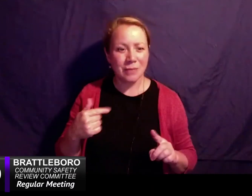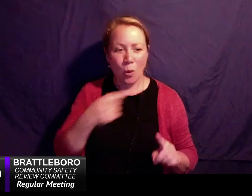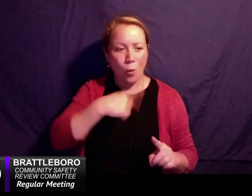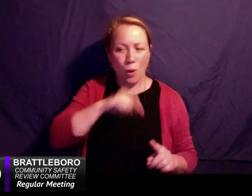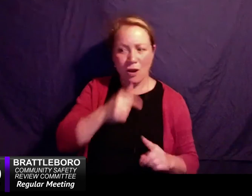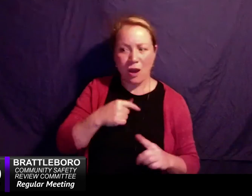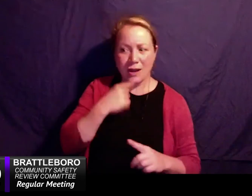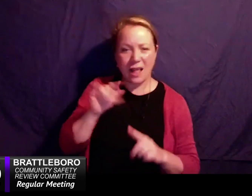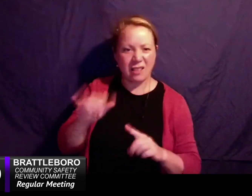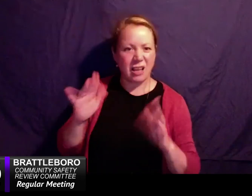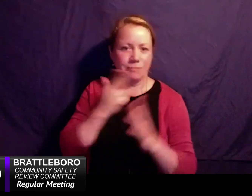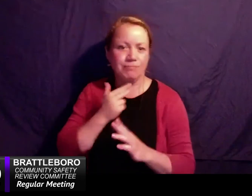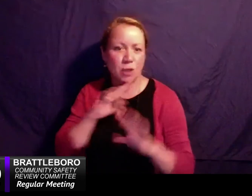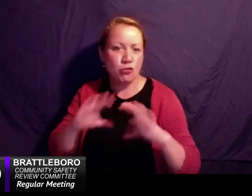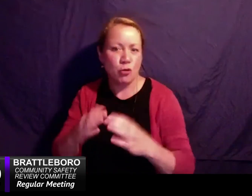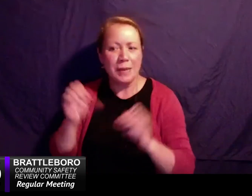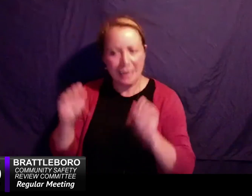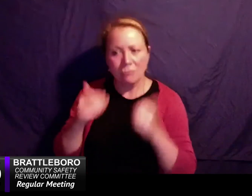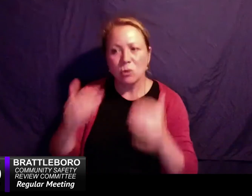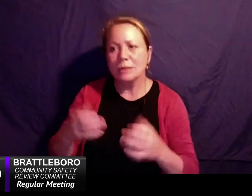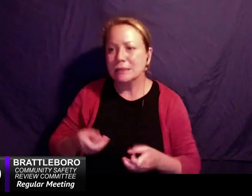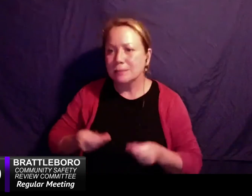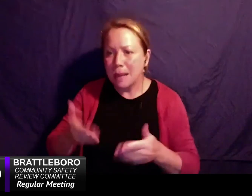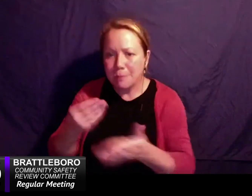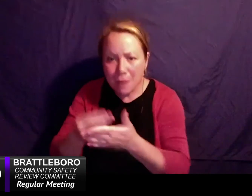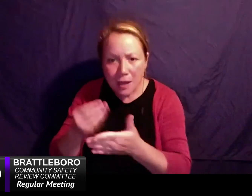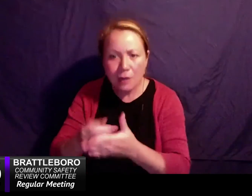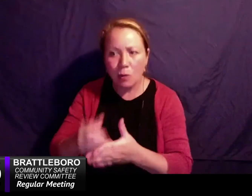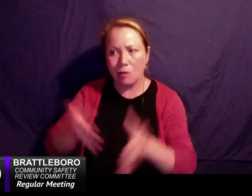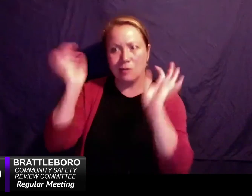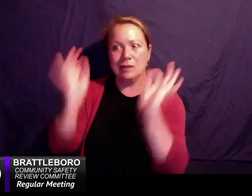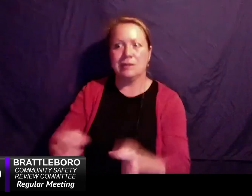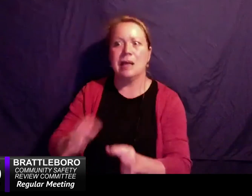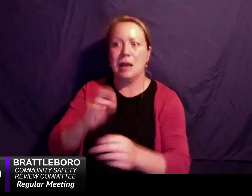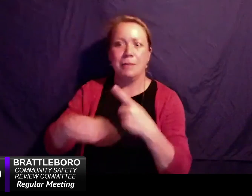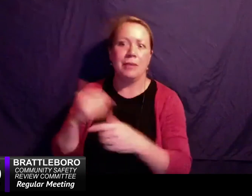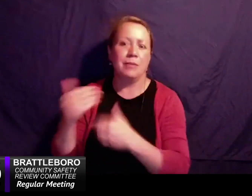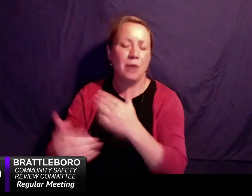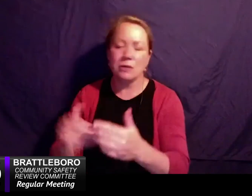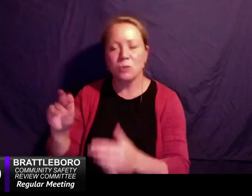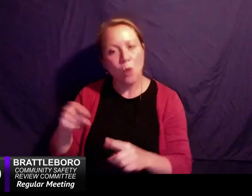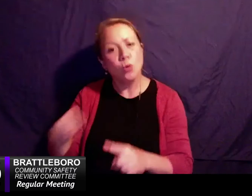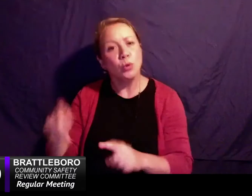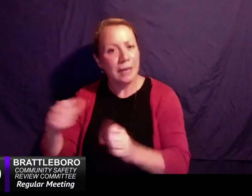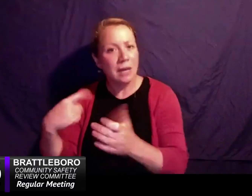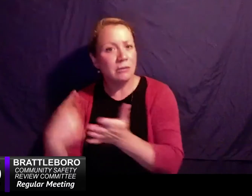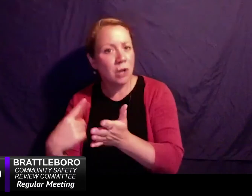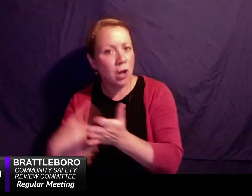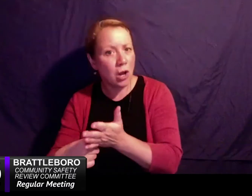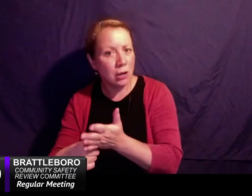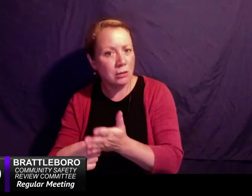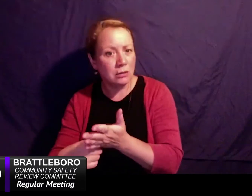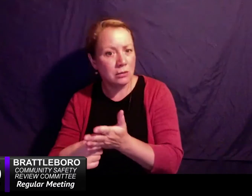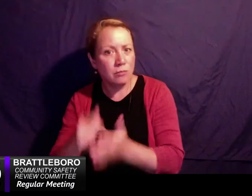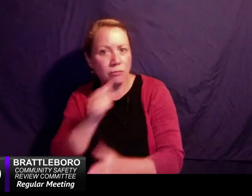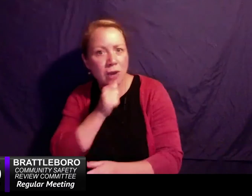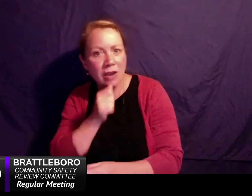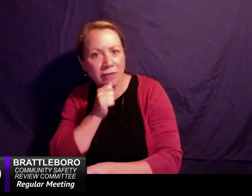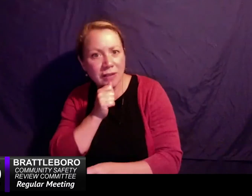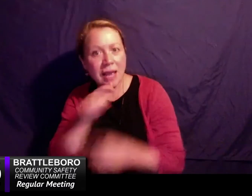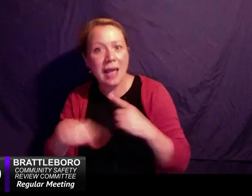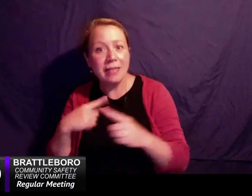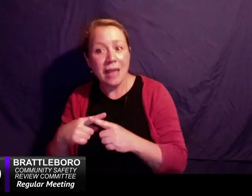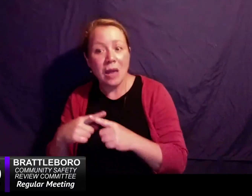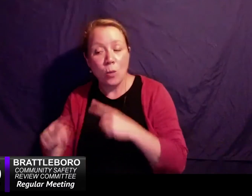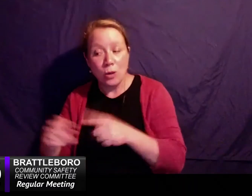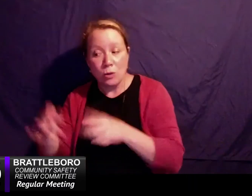be spending money or making large decisions about the process or anything. You can discuss things, and then decisions are going to come back to this space,